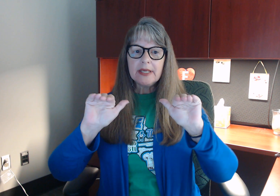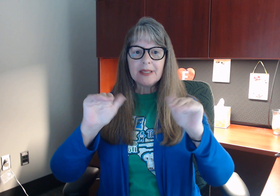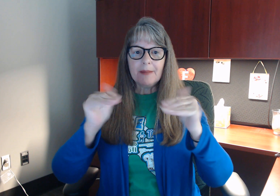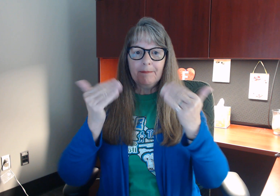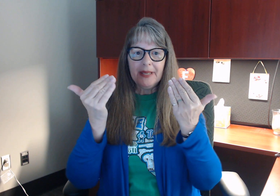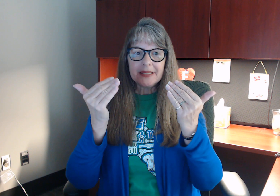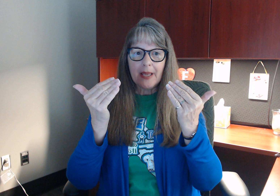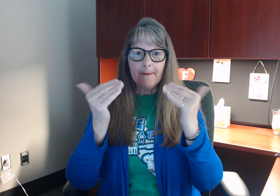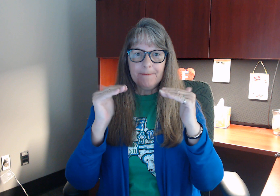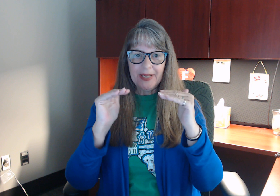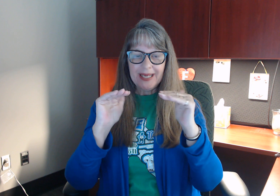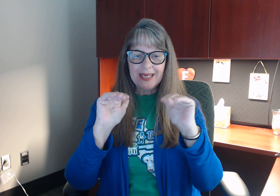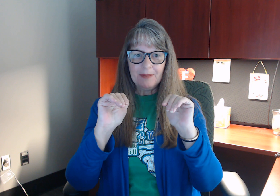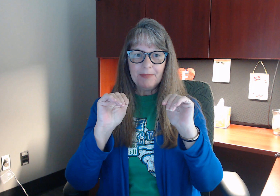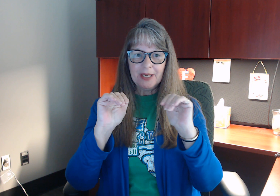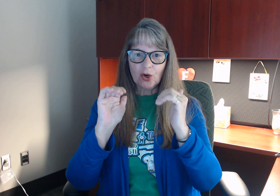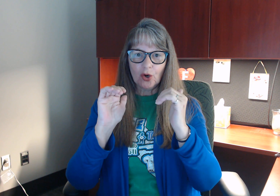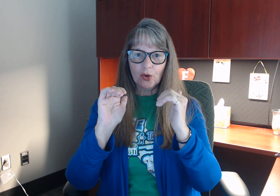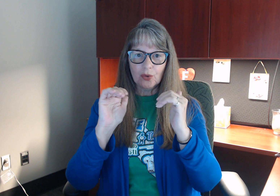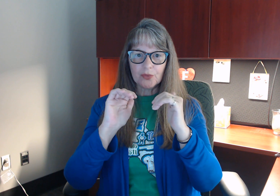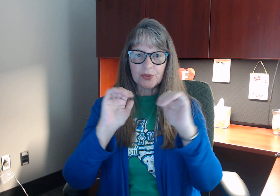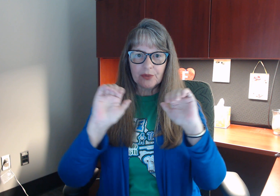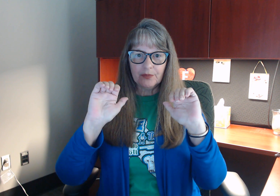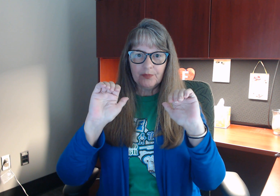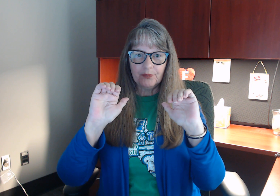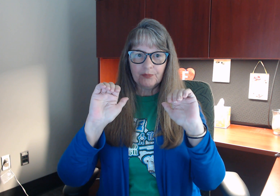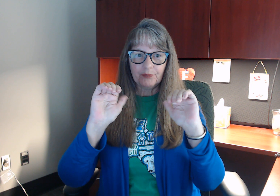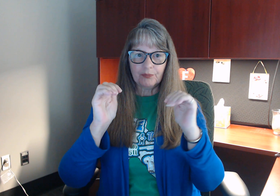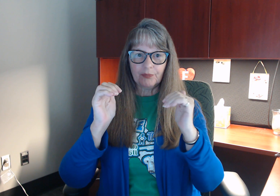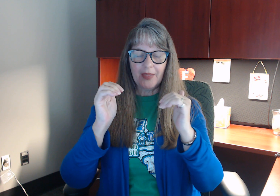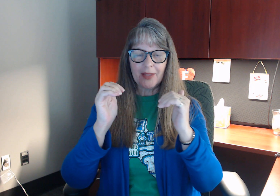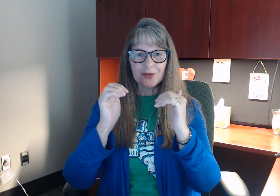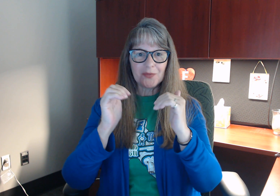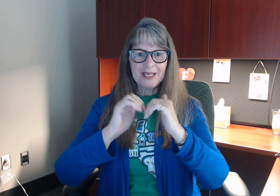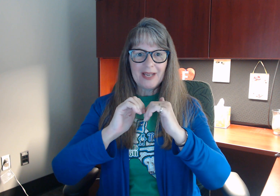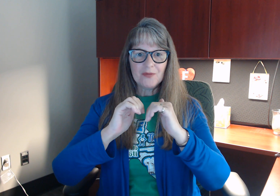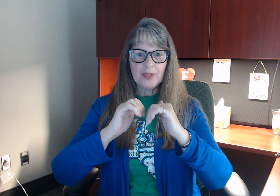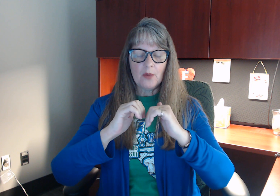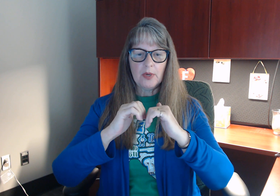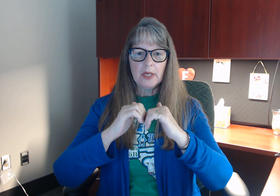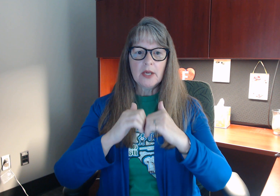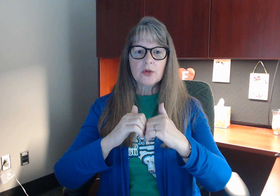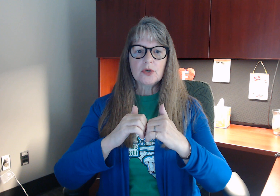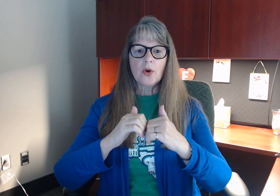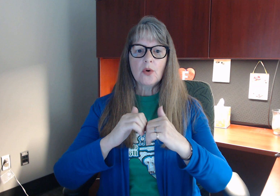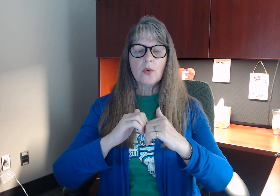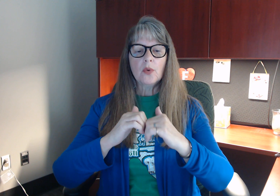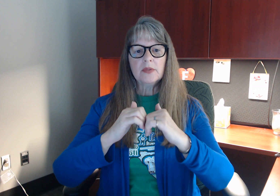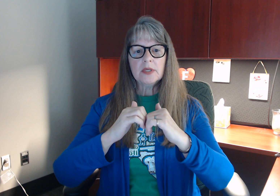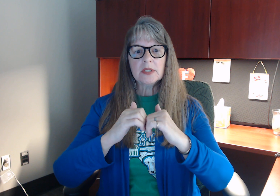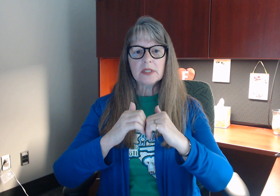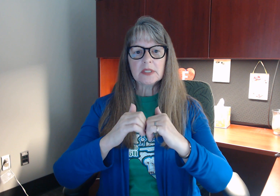it a bent B, but it curls, and there's not really a name for that one. So this is the sign.